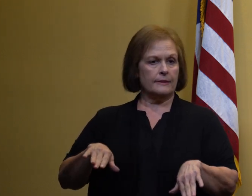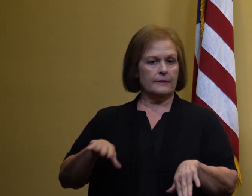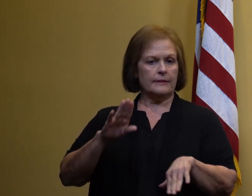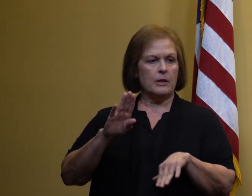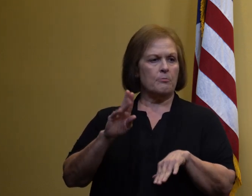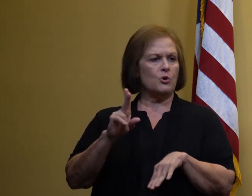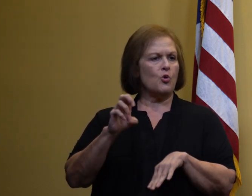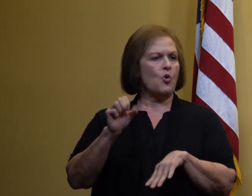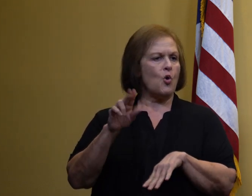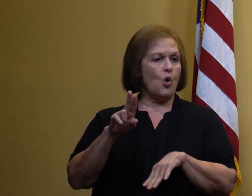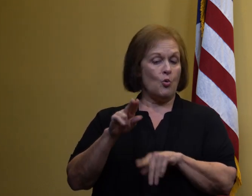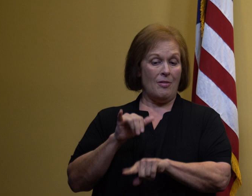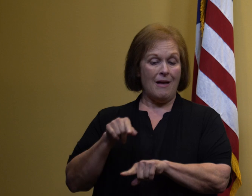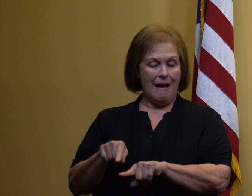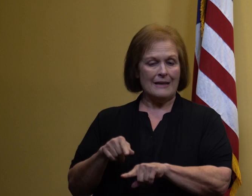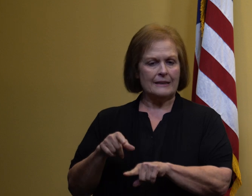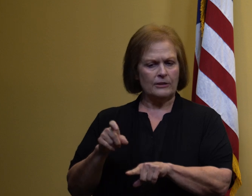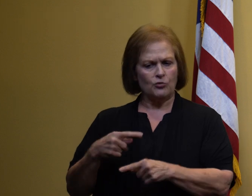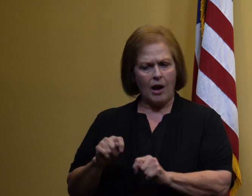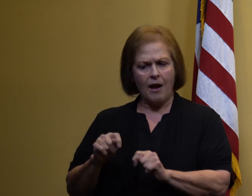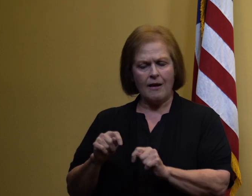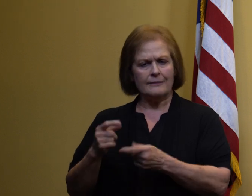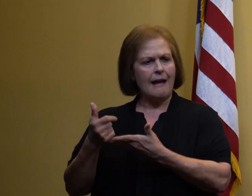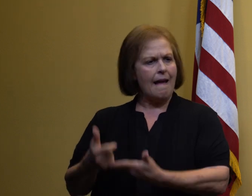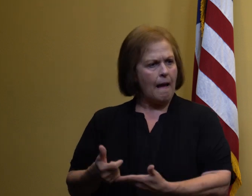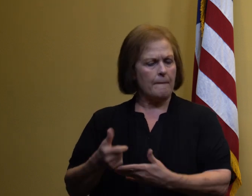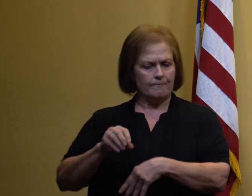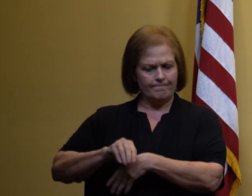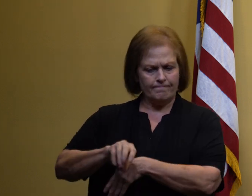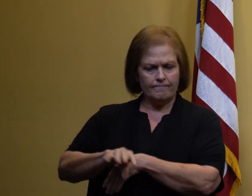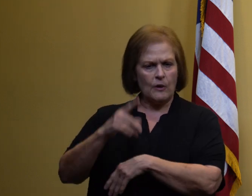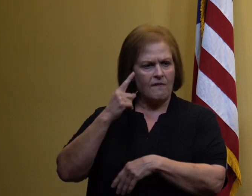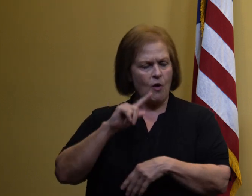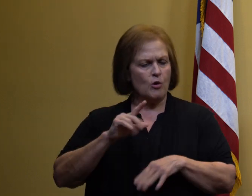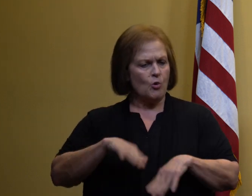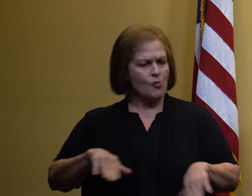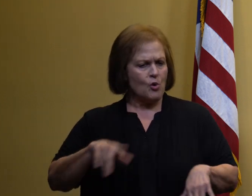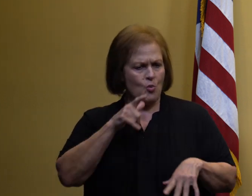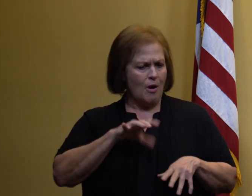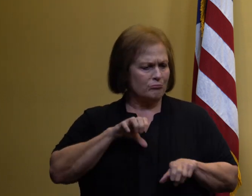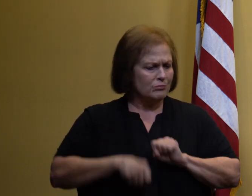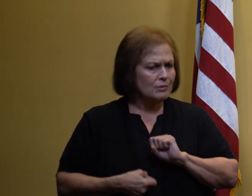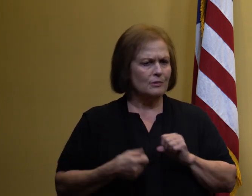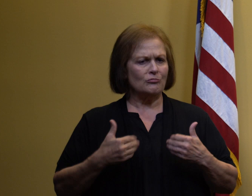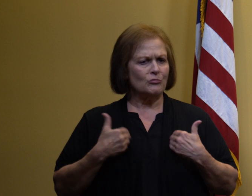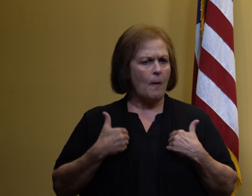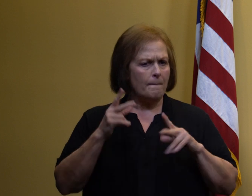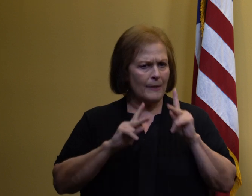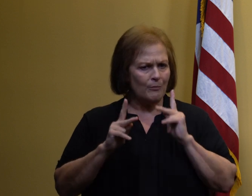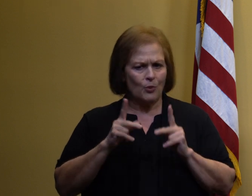provide evidence-based grief and trauma counseling to children and youth in the City of New